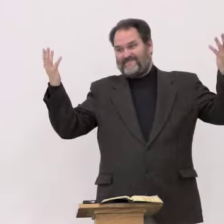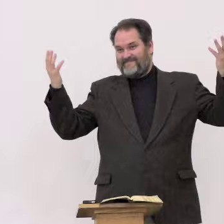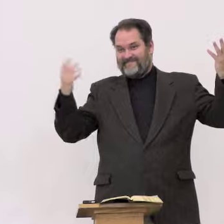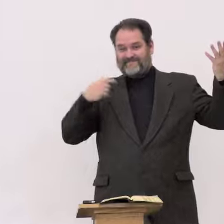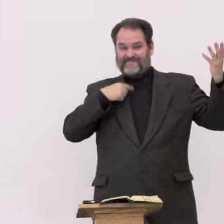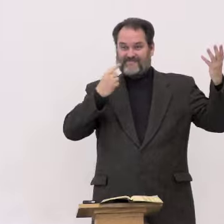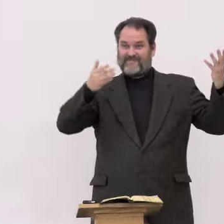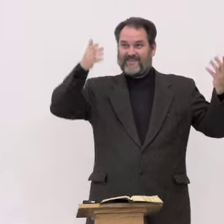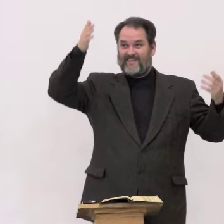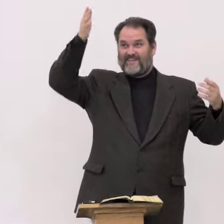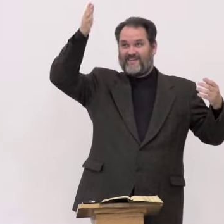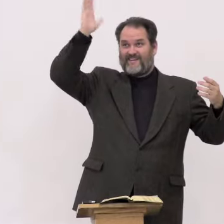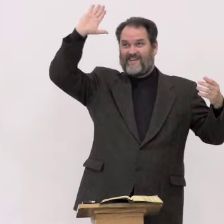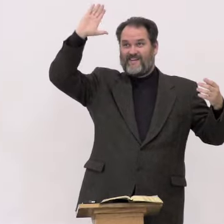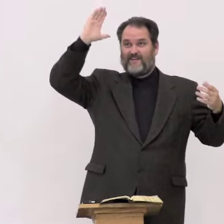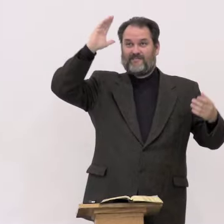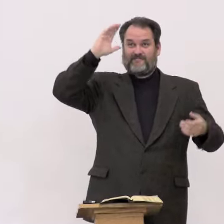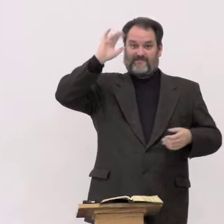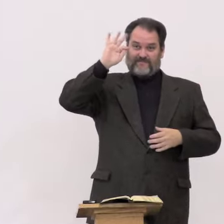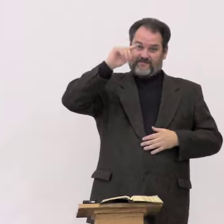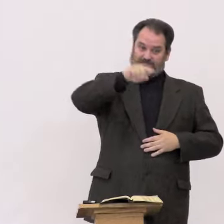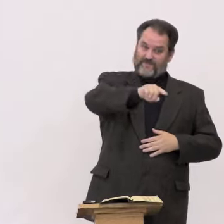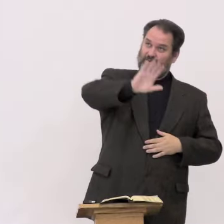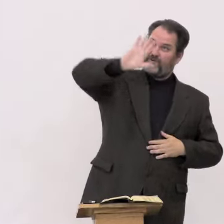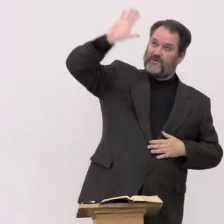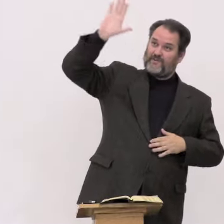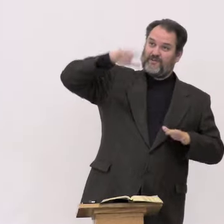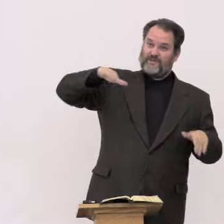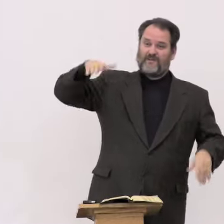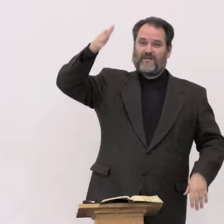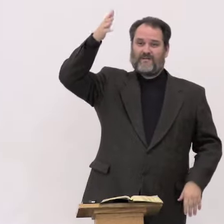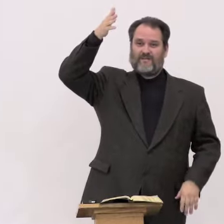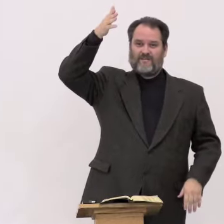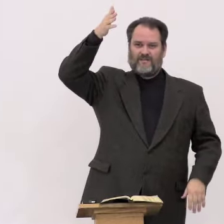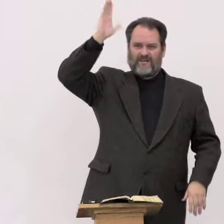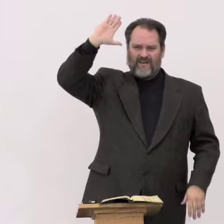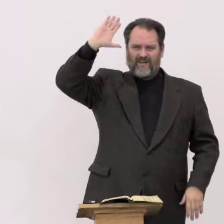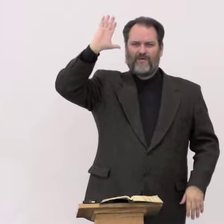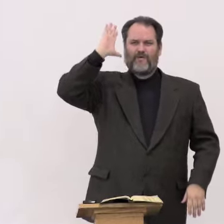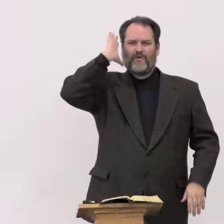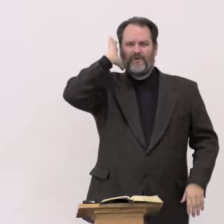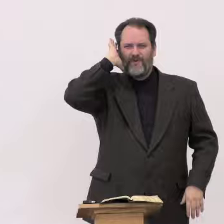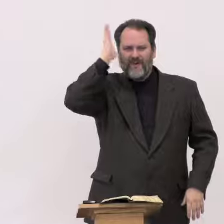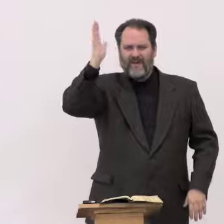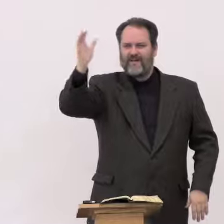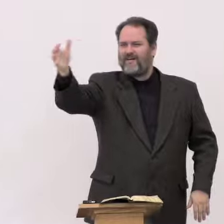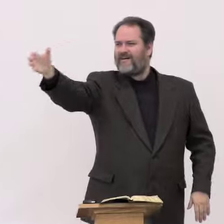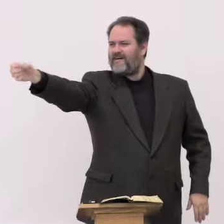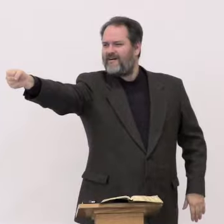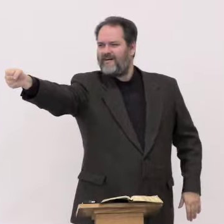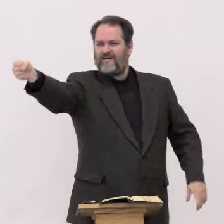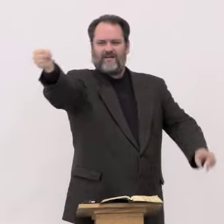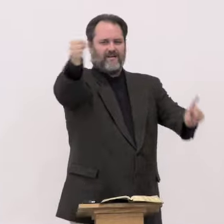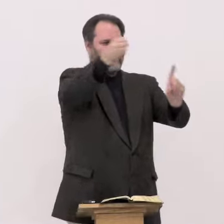You know, some people pretend they can't read because they don't want to read the Bible. God knows everyone. God knows everyone's